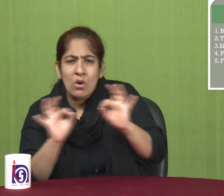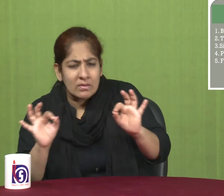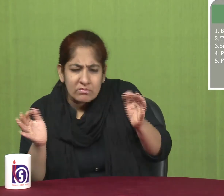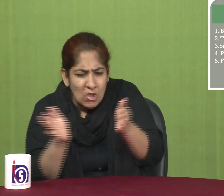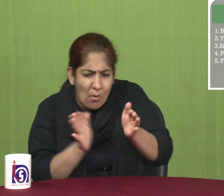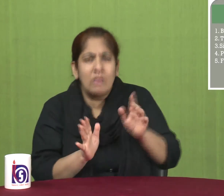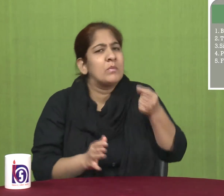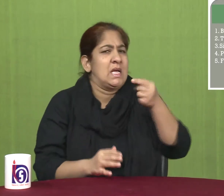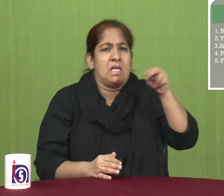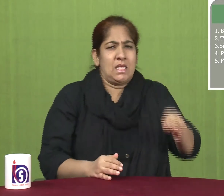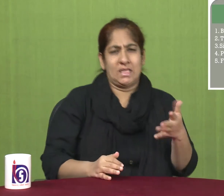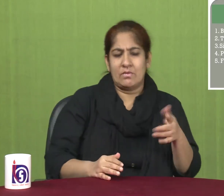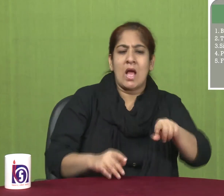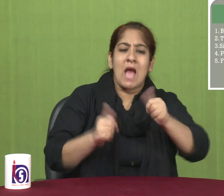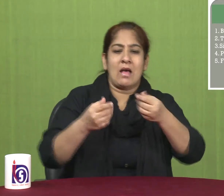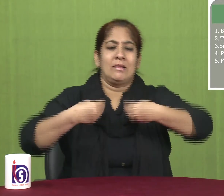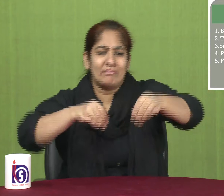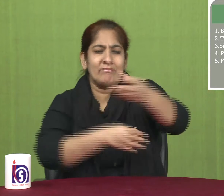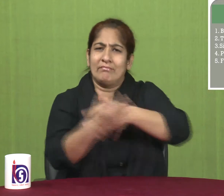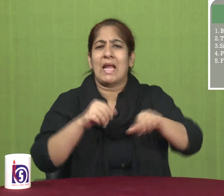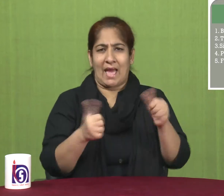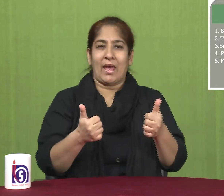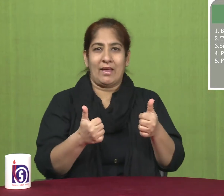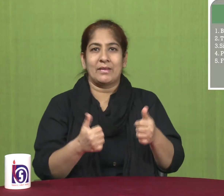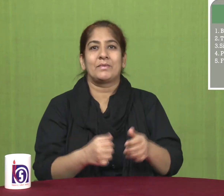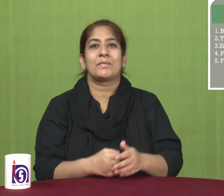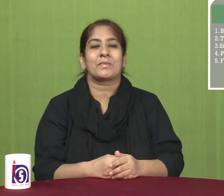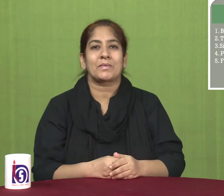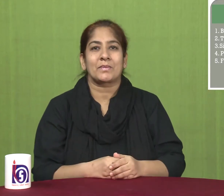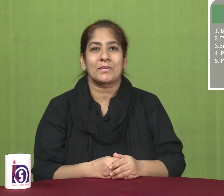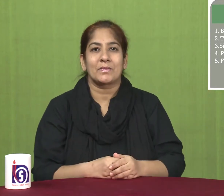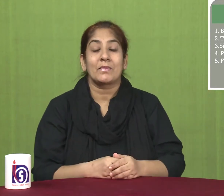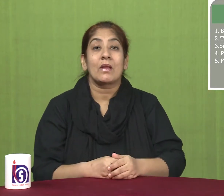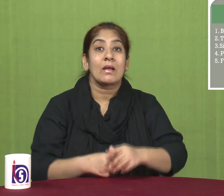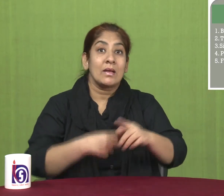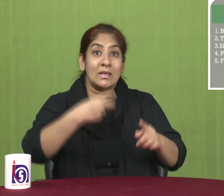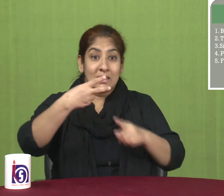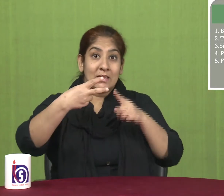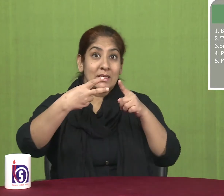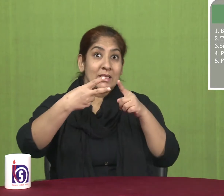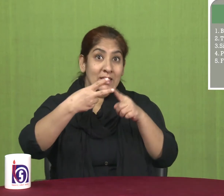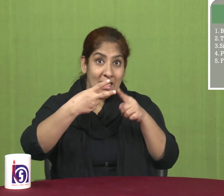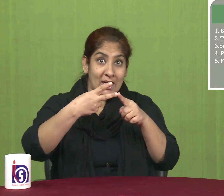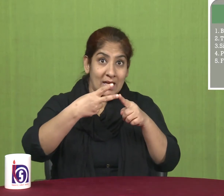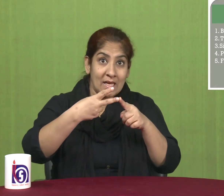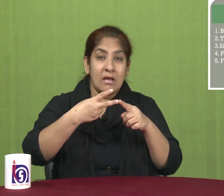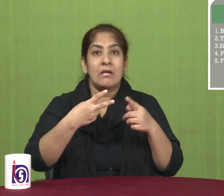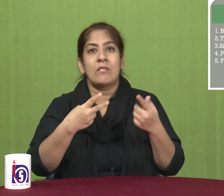or different kind of work. So, different business, there are different kind of capital requirement.